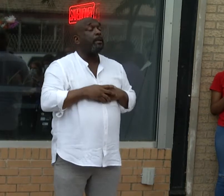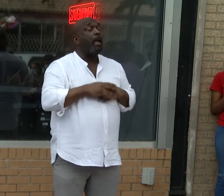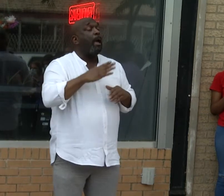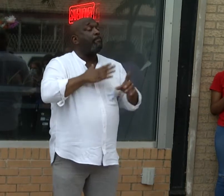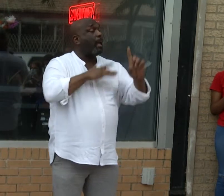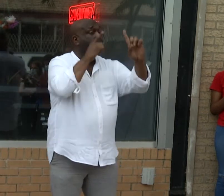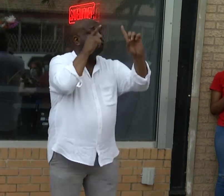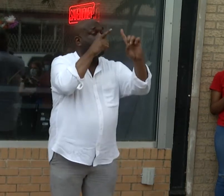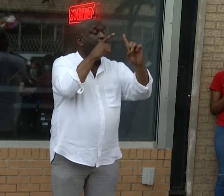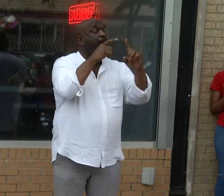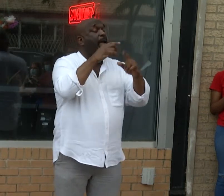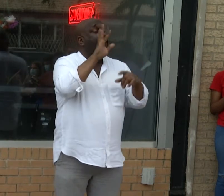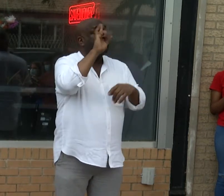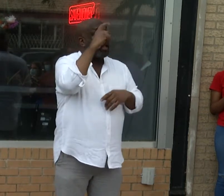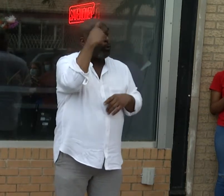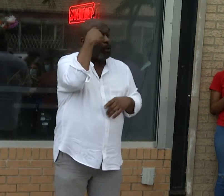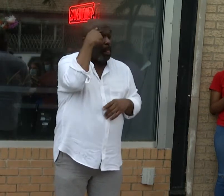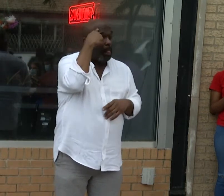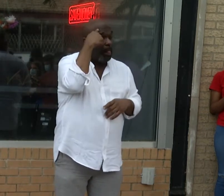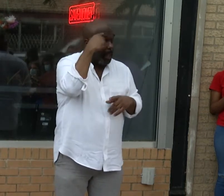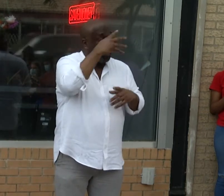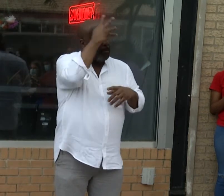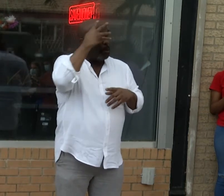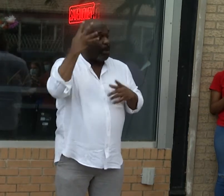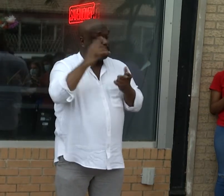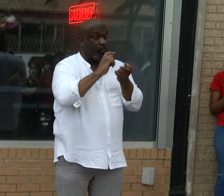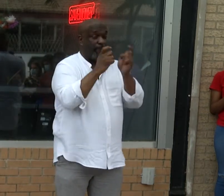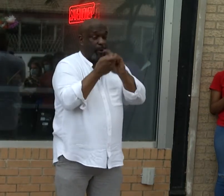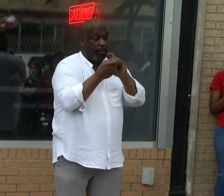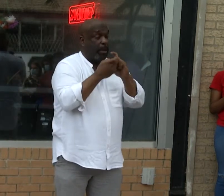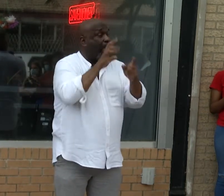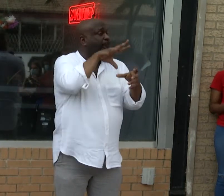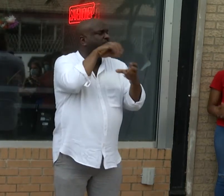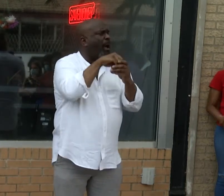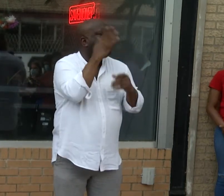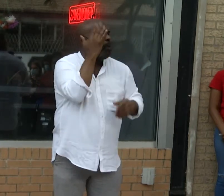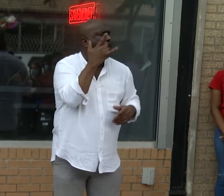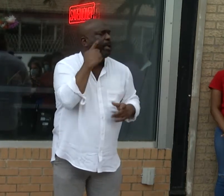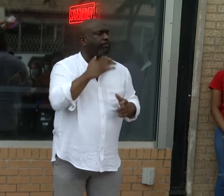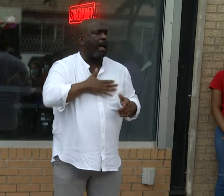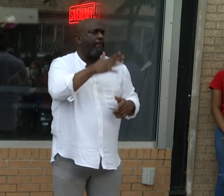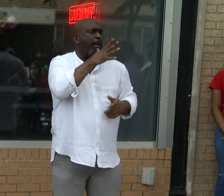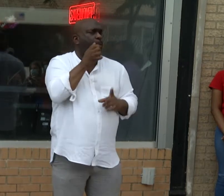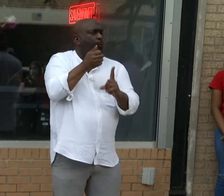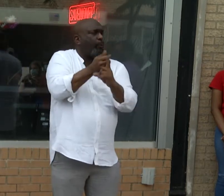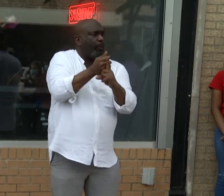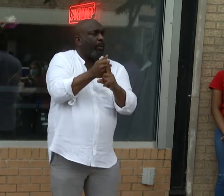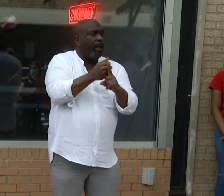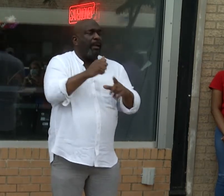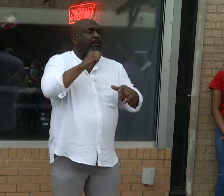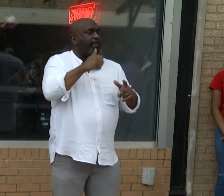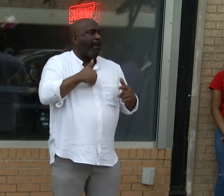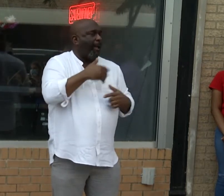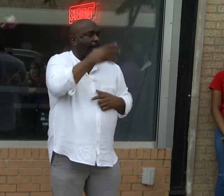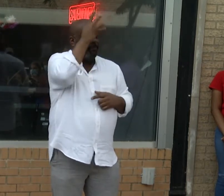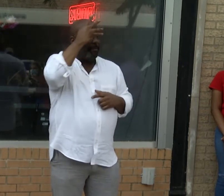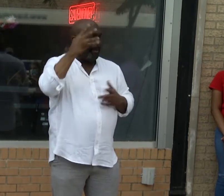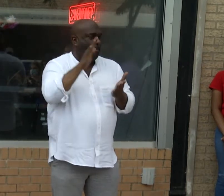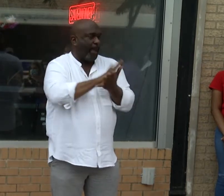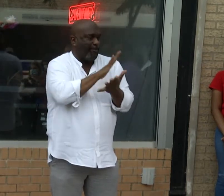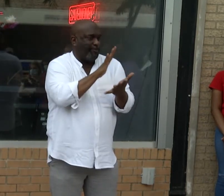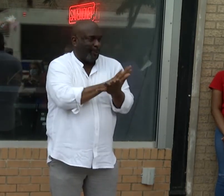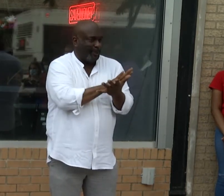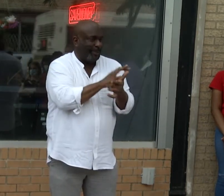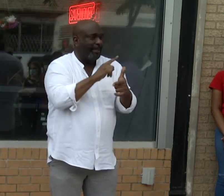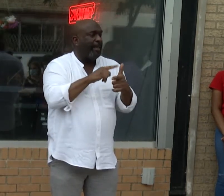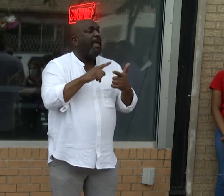federal immigration reform, but I got involved in this cause because my mother was undocumented and she had an